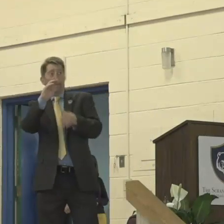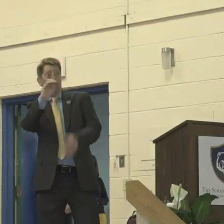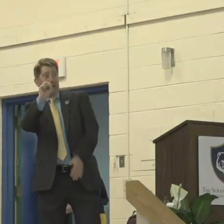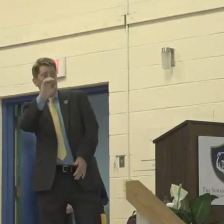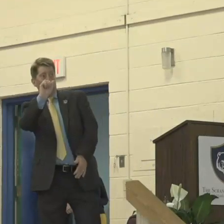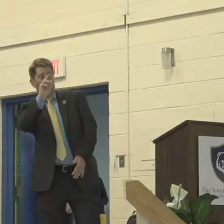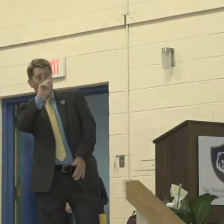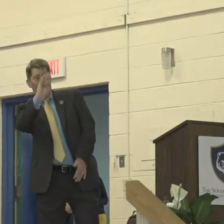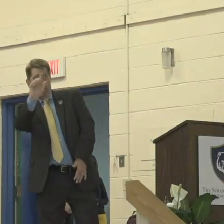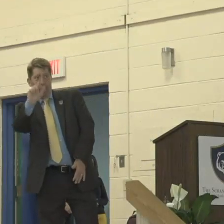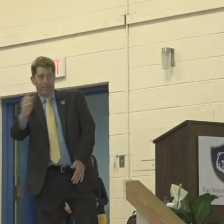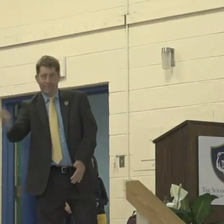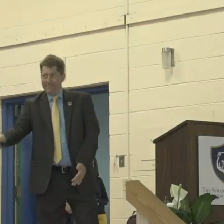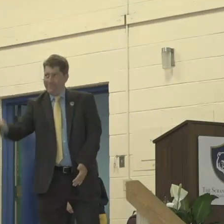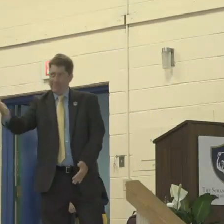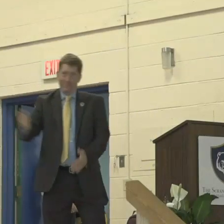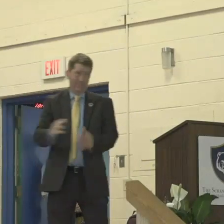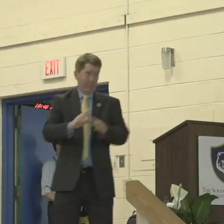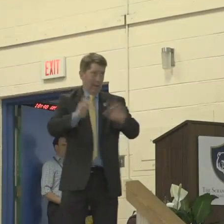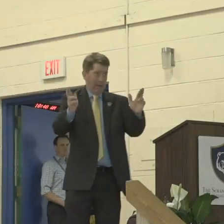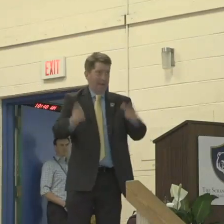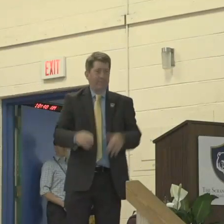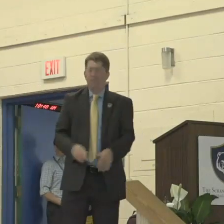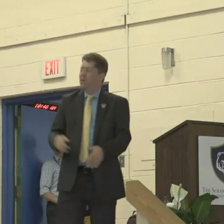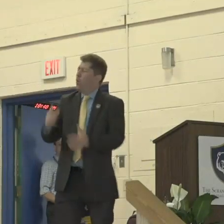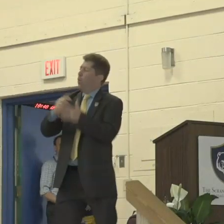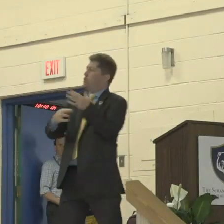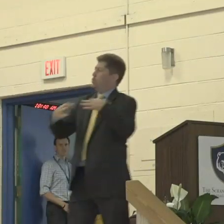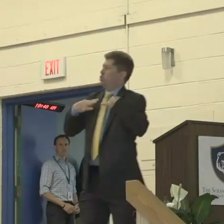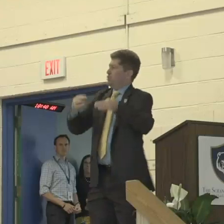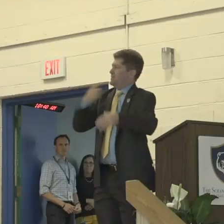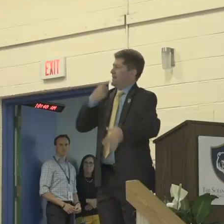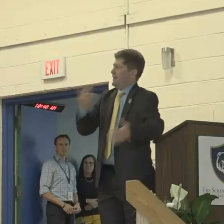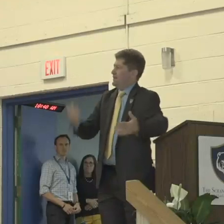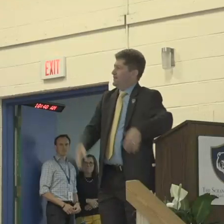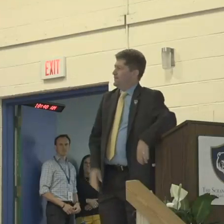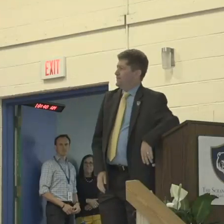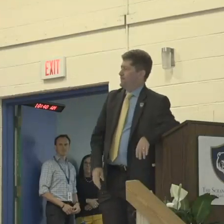Emily Lucas-Savage and Miss Nicole Arnell. What do your shirts say?